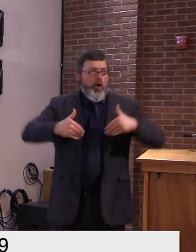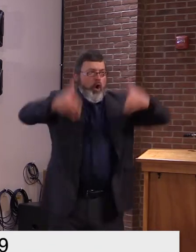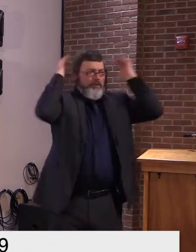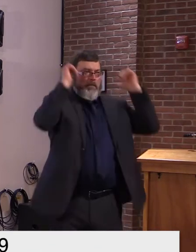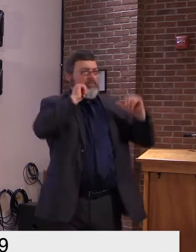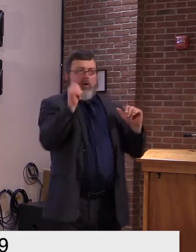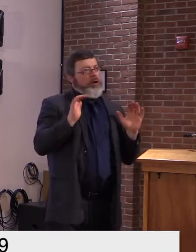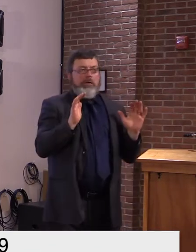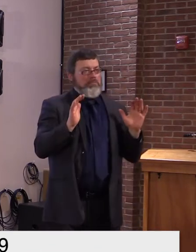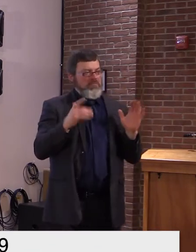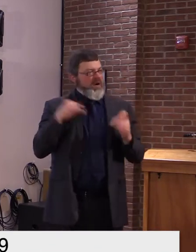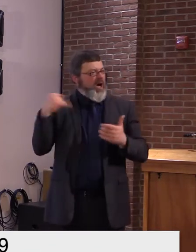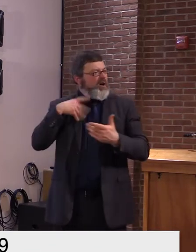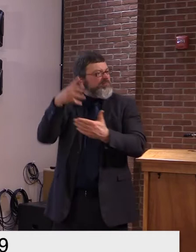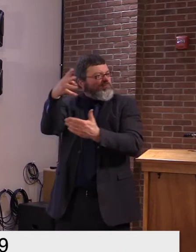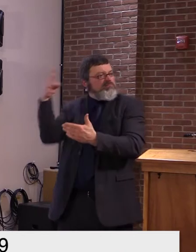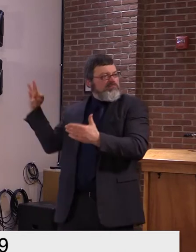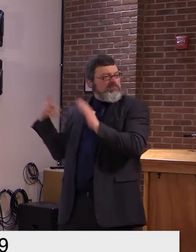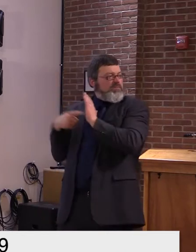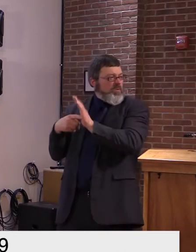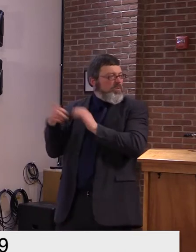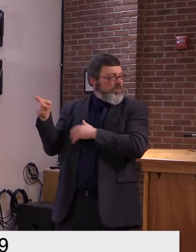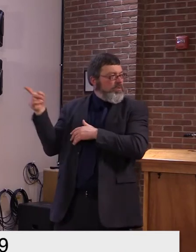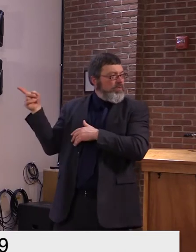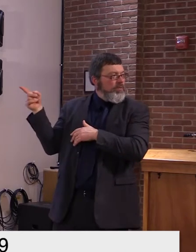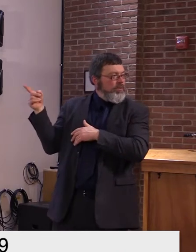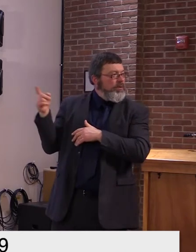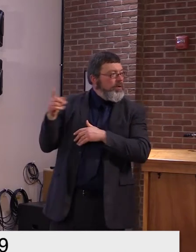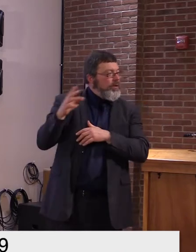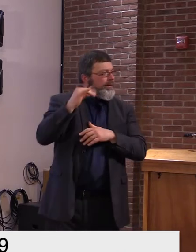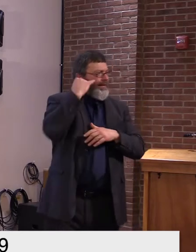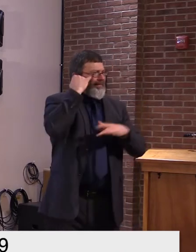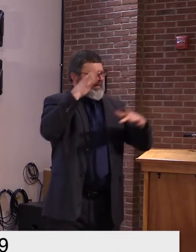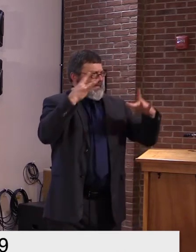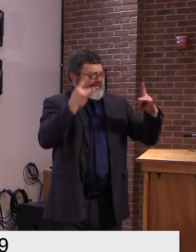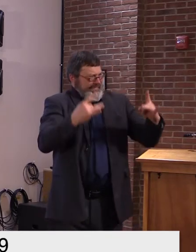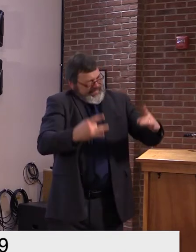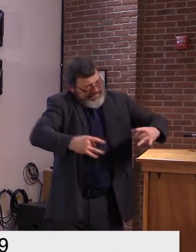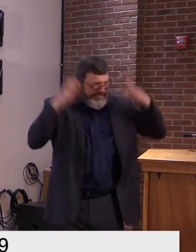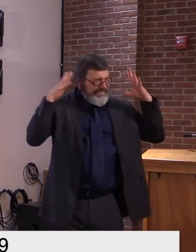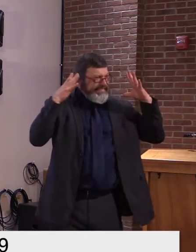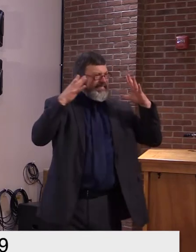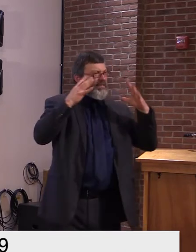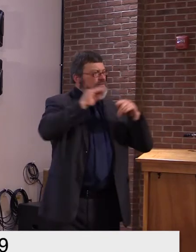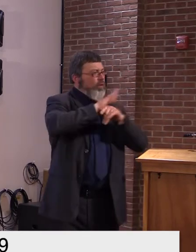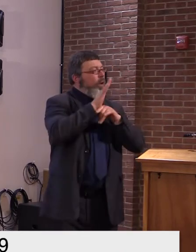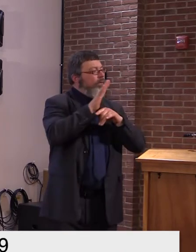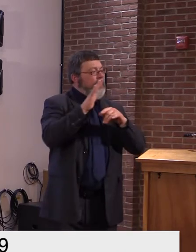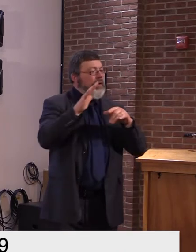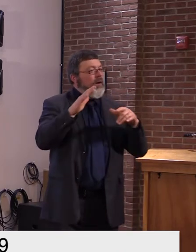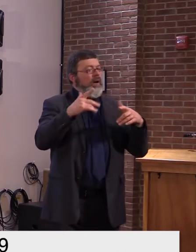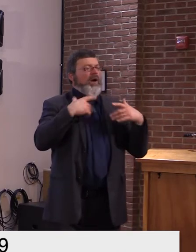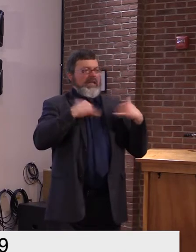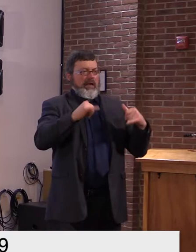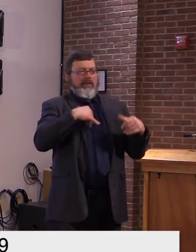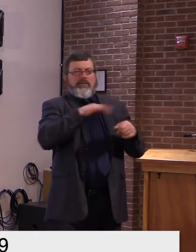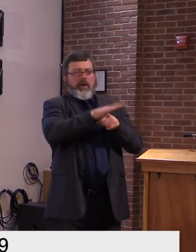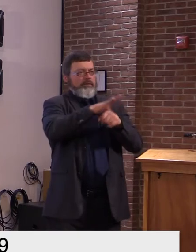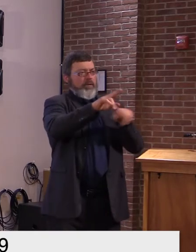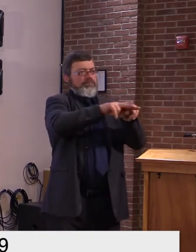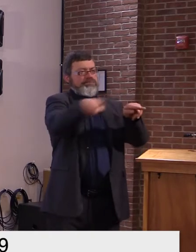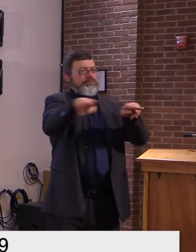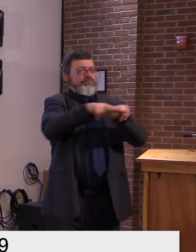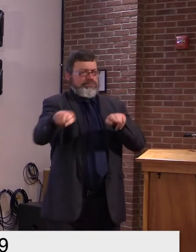season scenario, which we do not believe will happen, we have much greater capacity than we need to treat Vermonters that would likely need